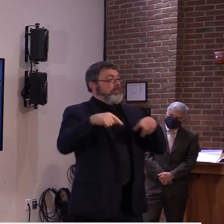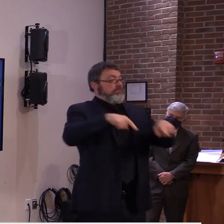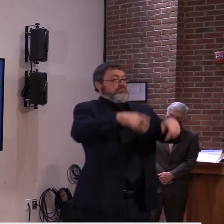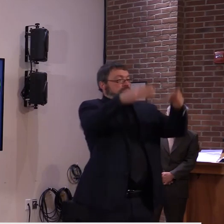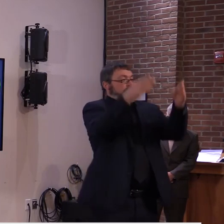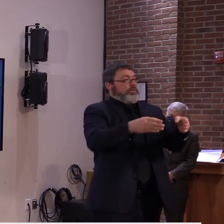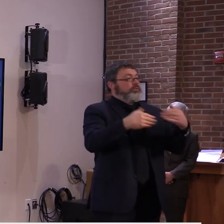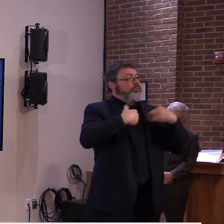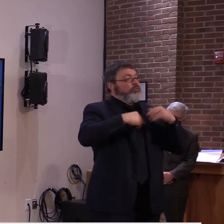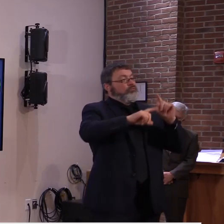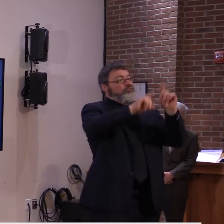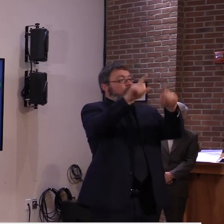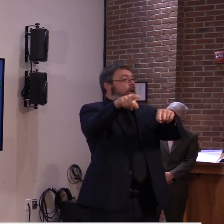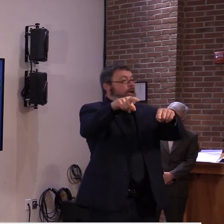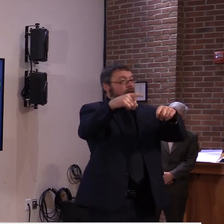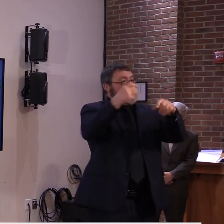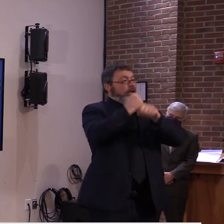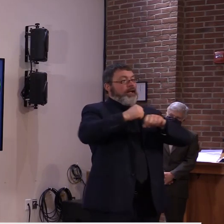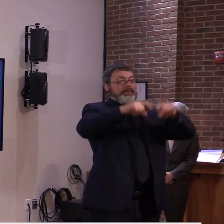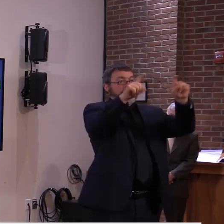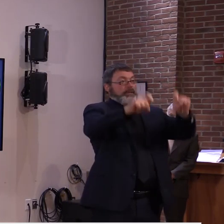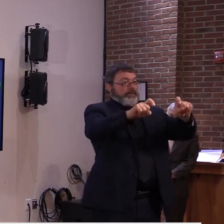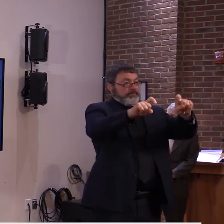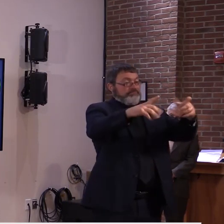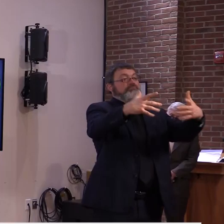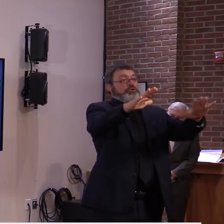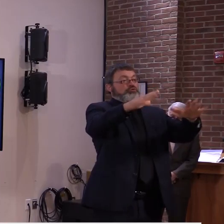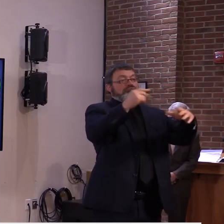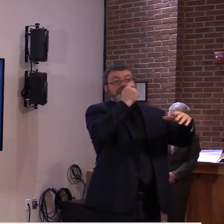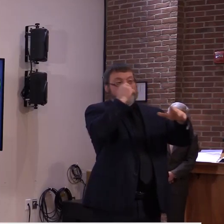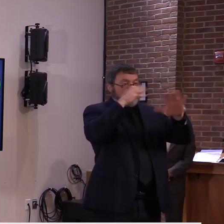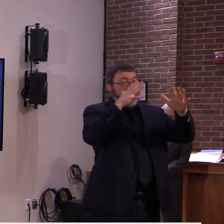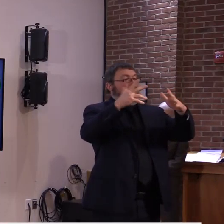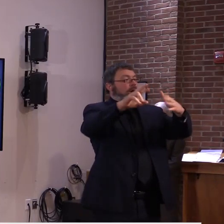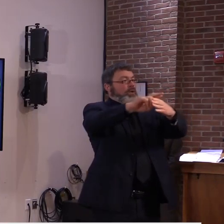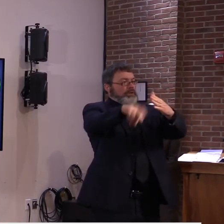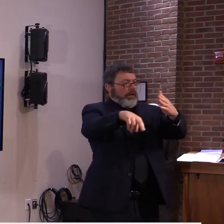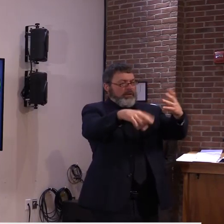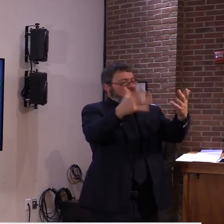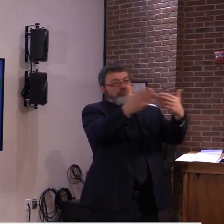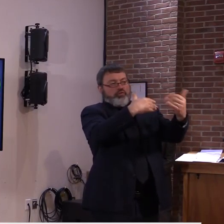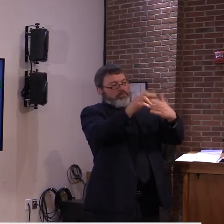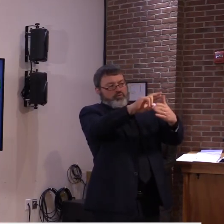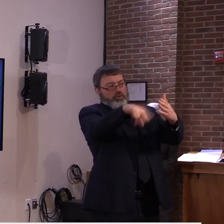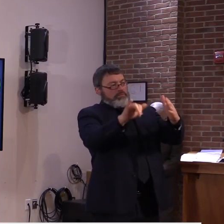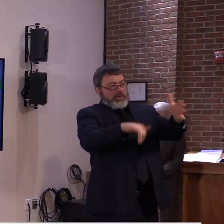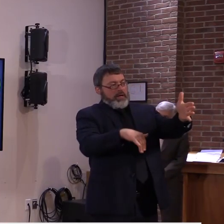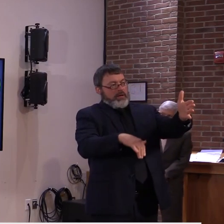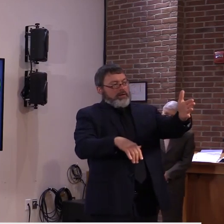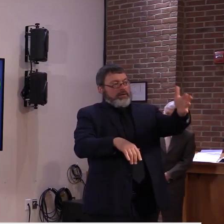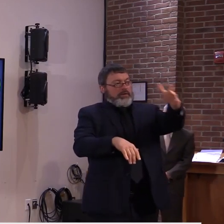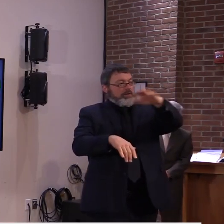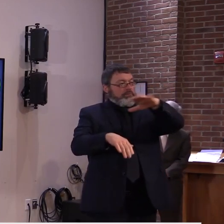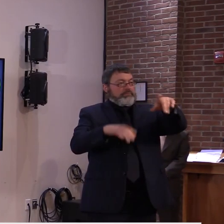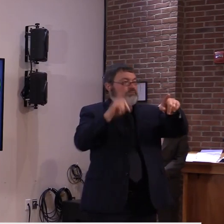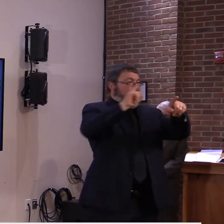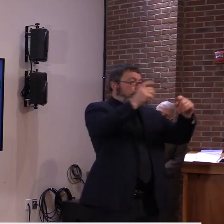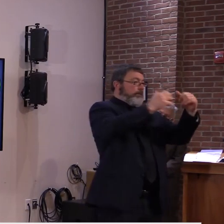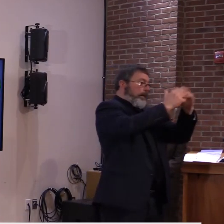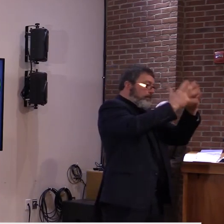in Vermont yet, but there are just come on the market, home antigen tests where you can get a rapid result. Or the person could